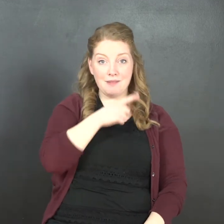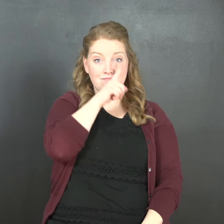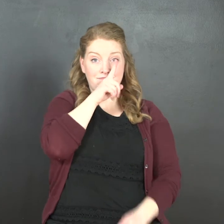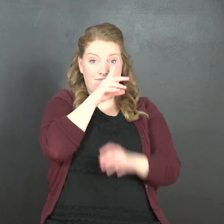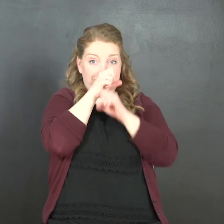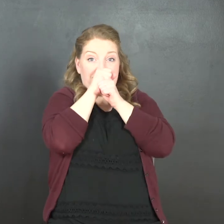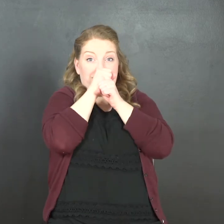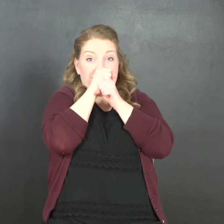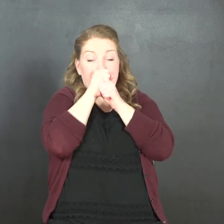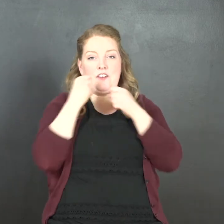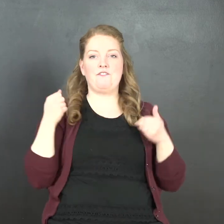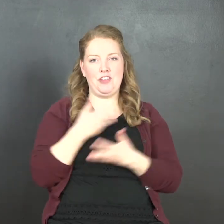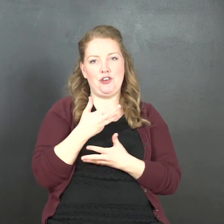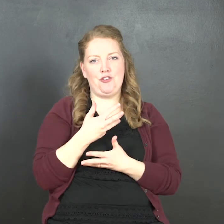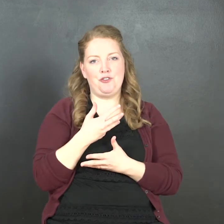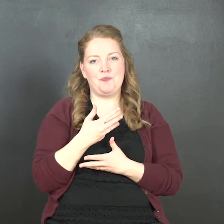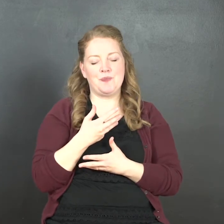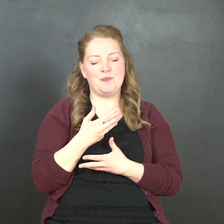say.